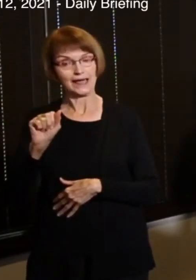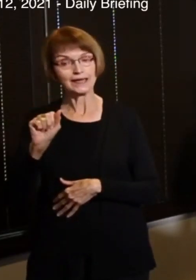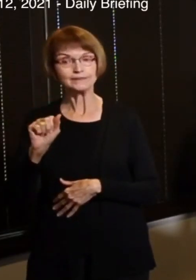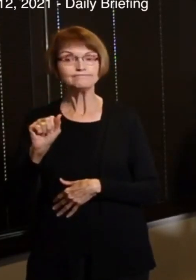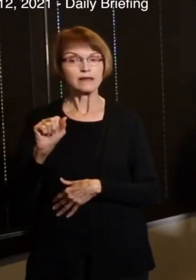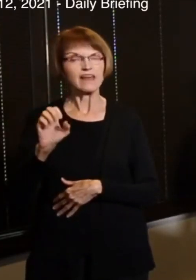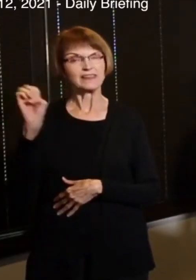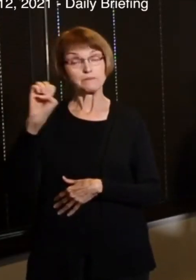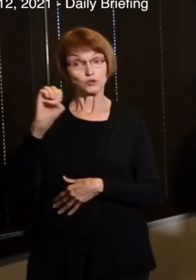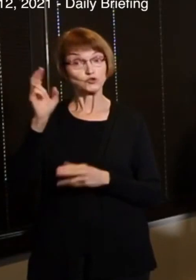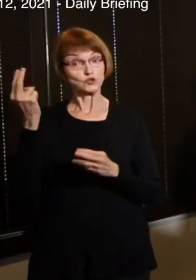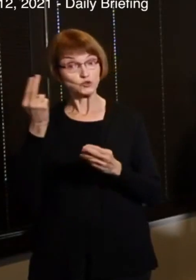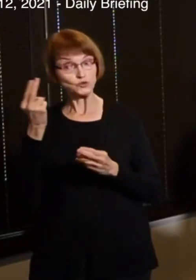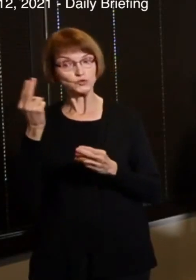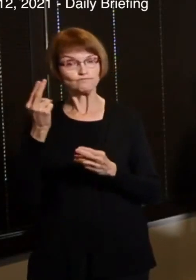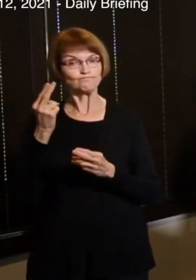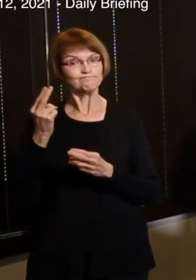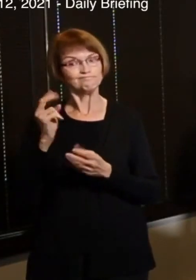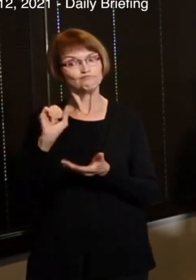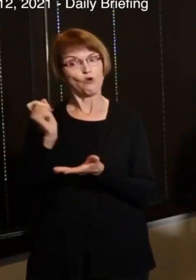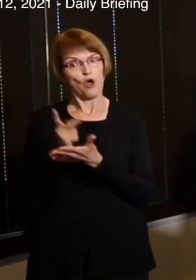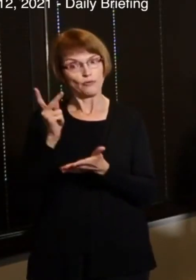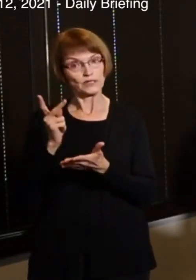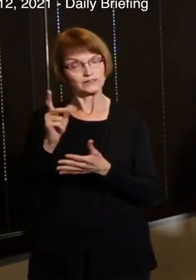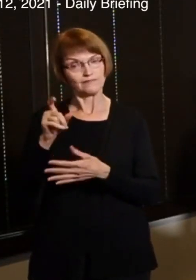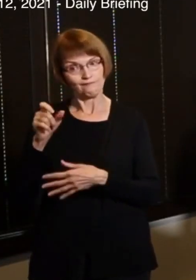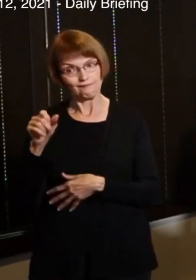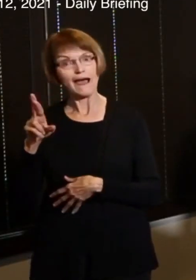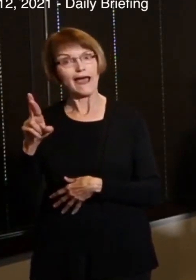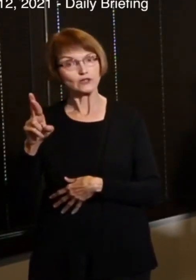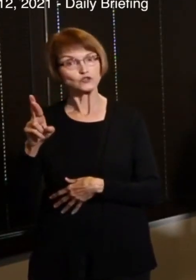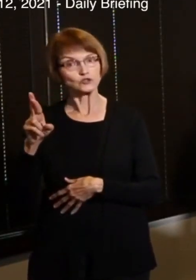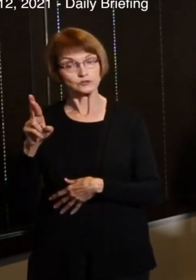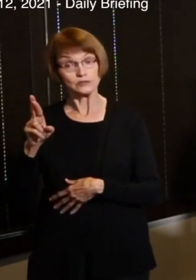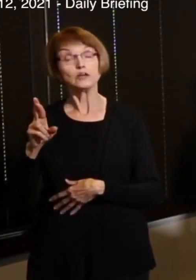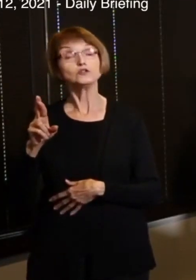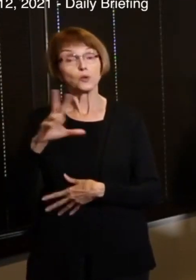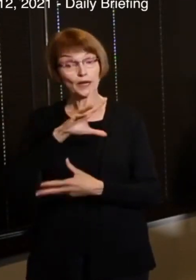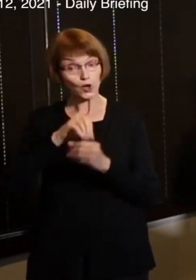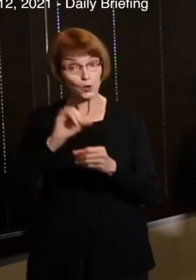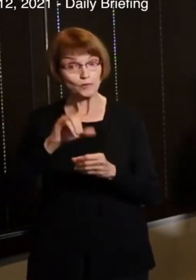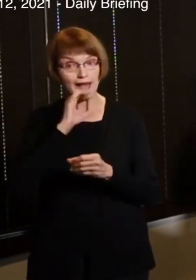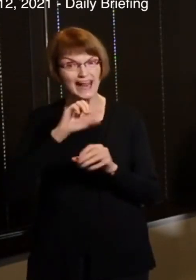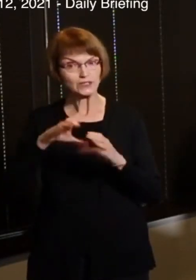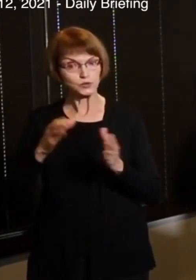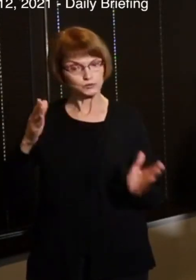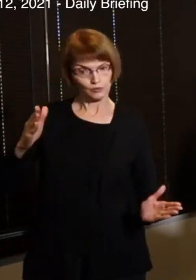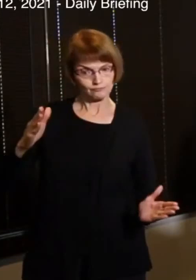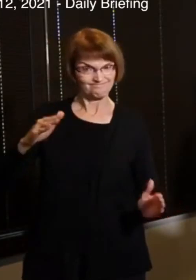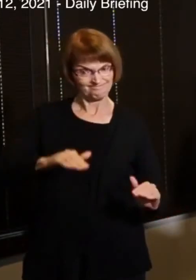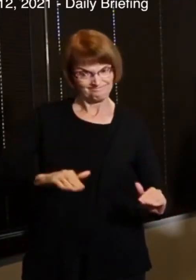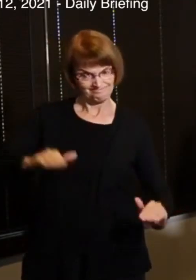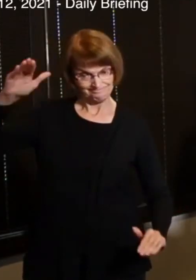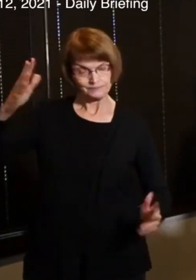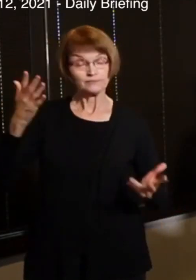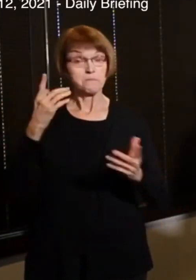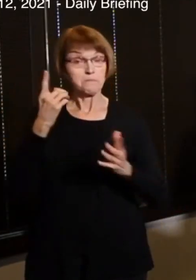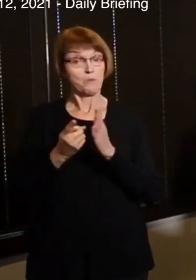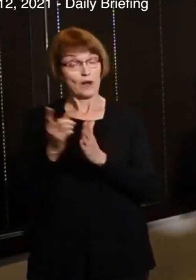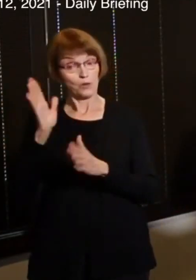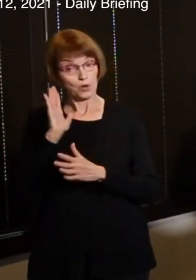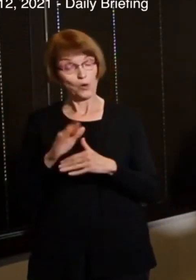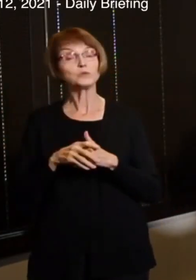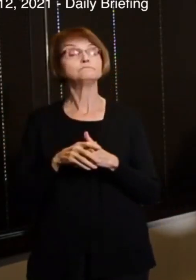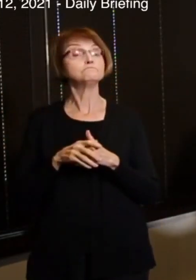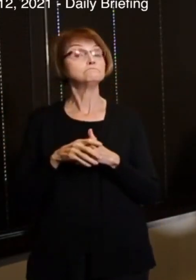use authorization of the Pfizer vaccine to include this age group. And as I mentioned about an hour ago, the